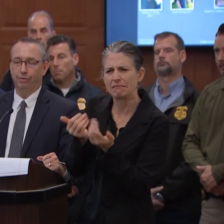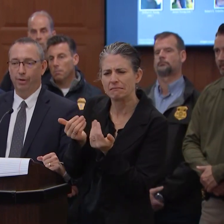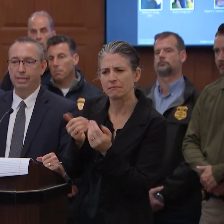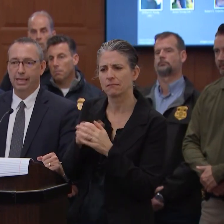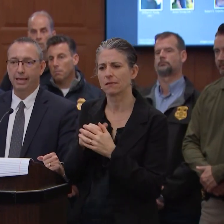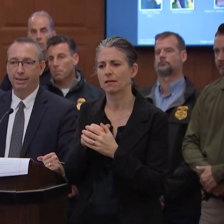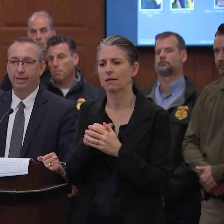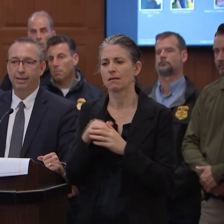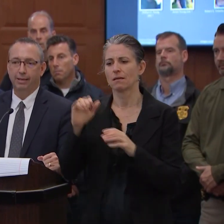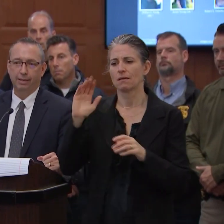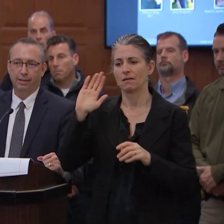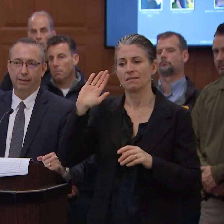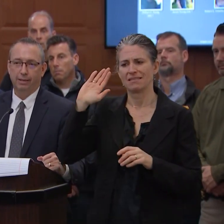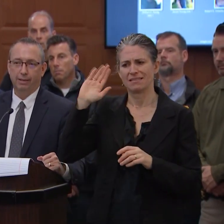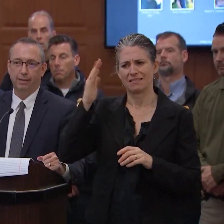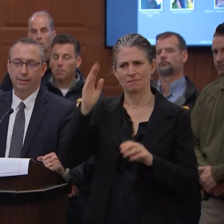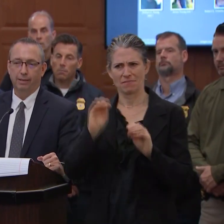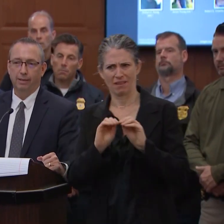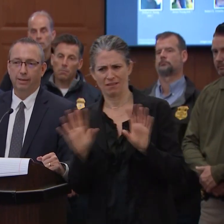reason for his death.